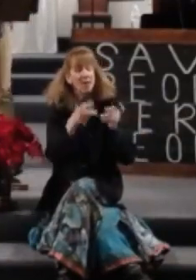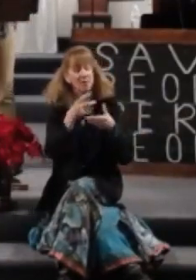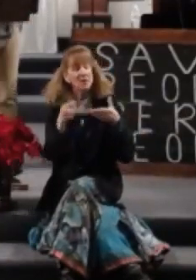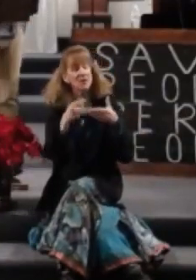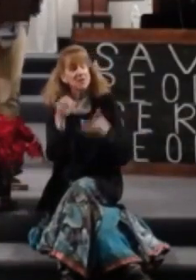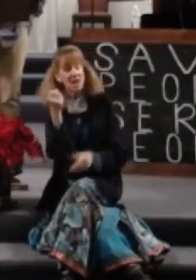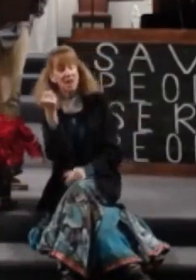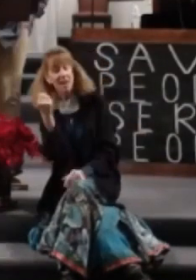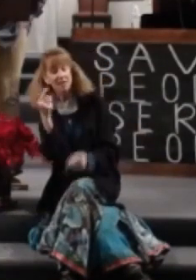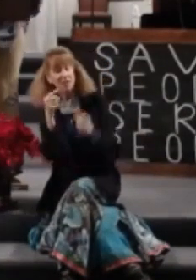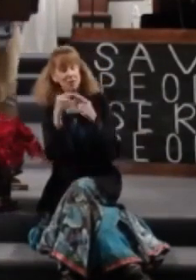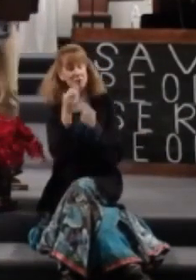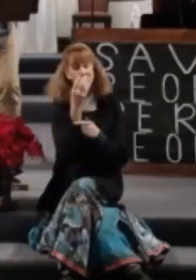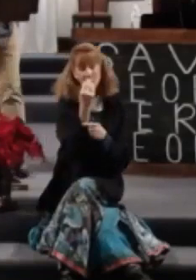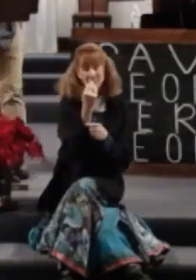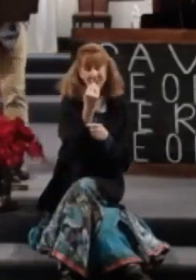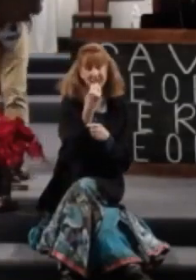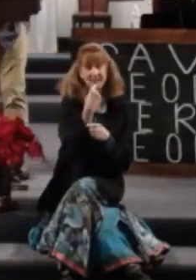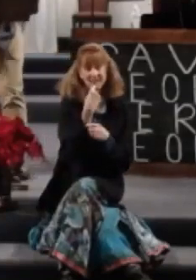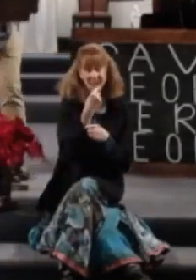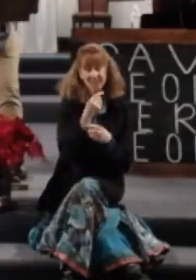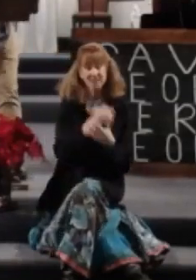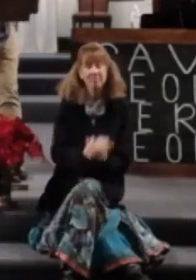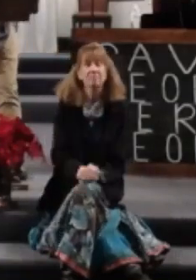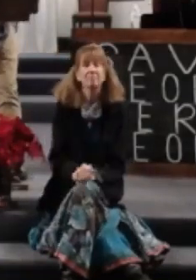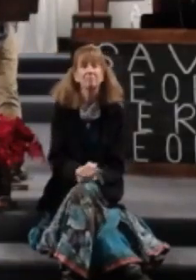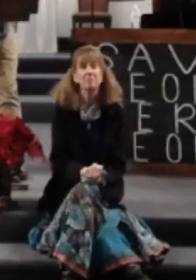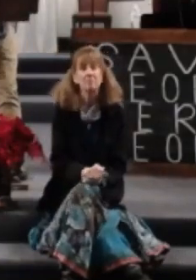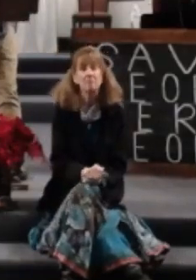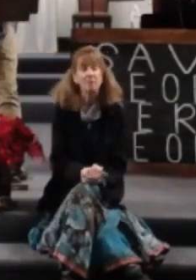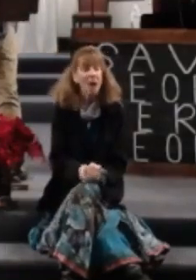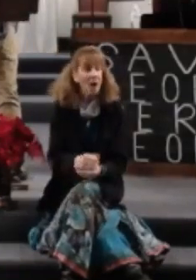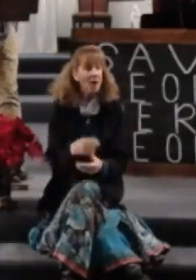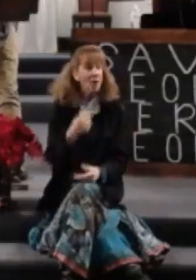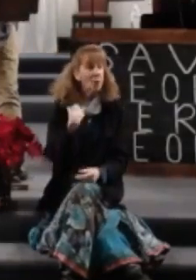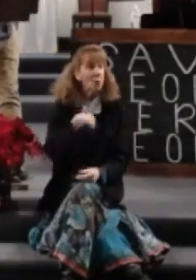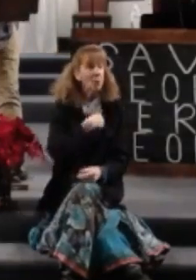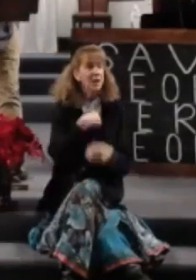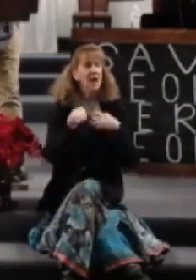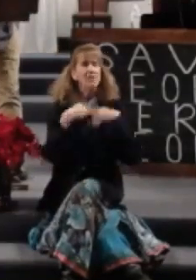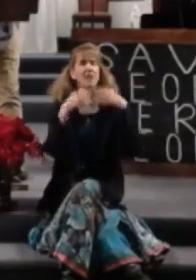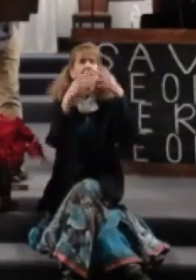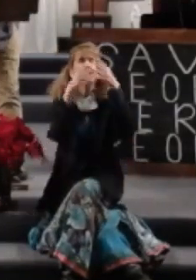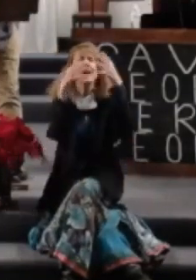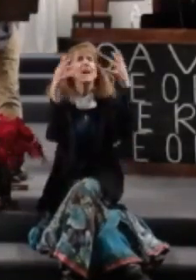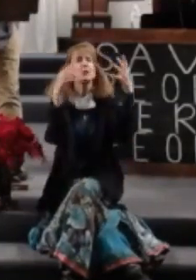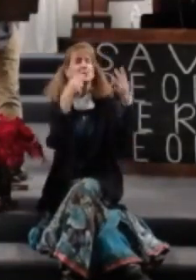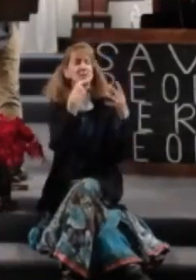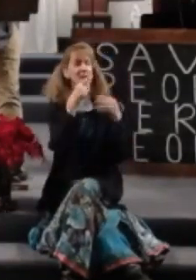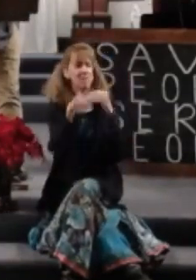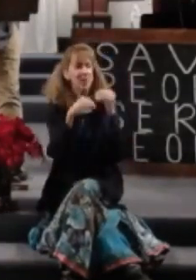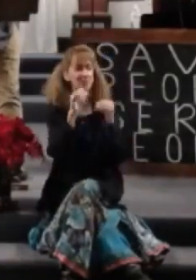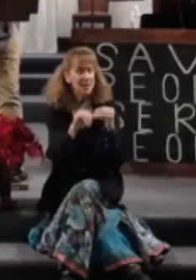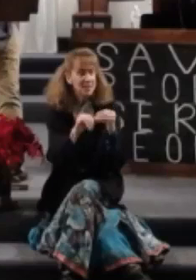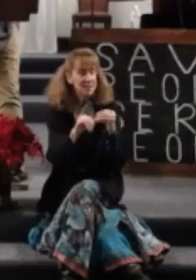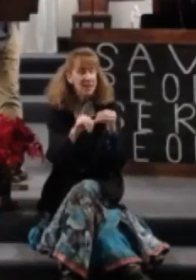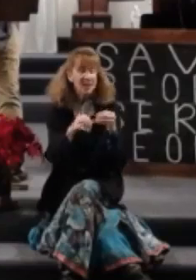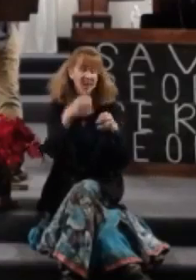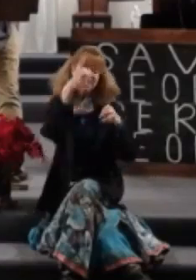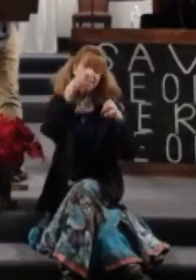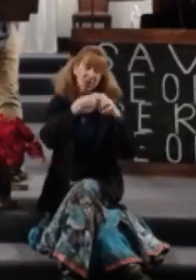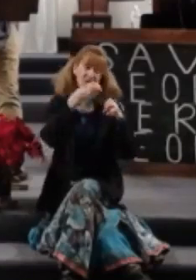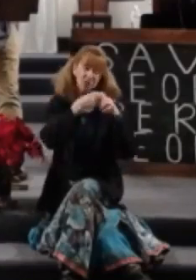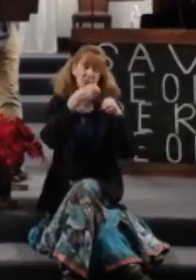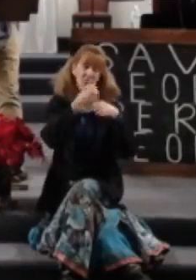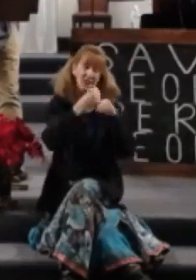through 14 in Hebrews 5. Hebrews 5, 11 through 14. "We have much to say about this, but it is hard to make it clear